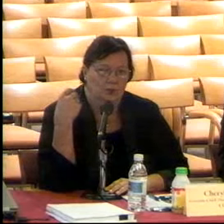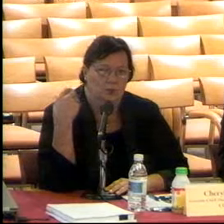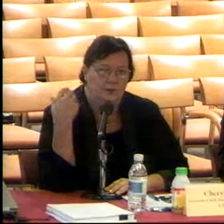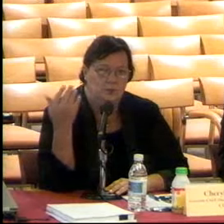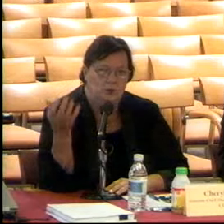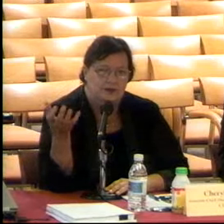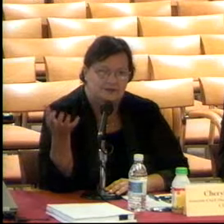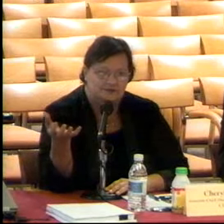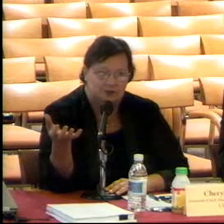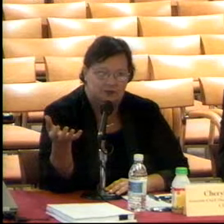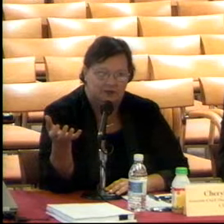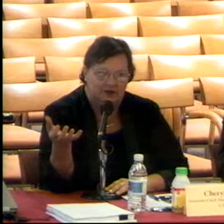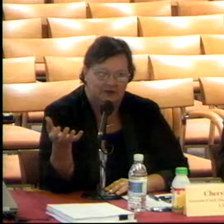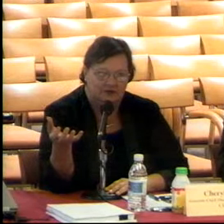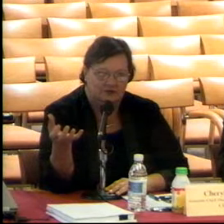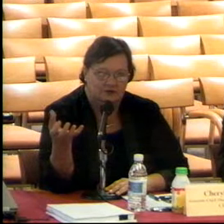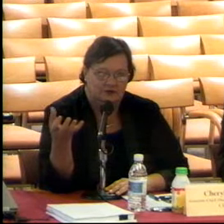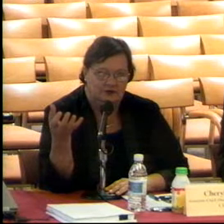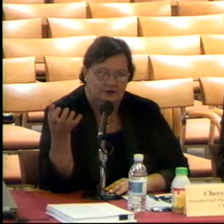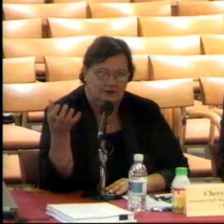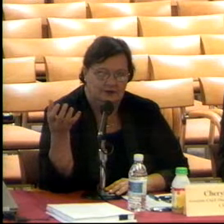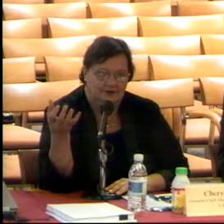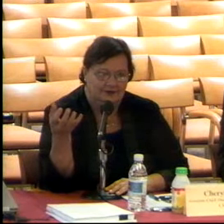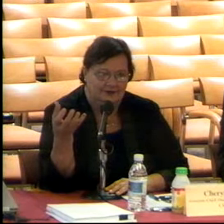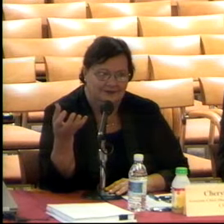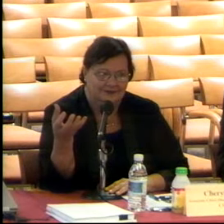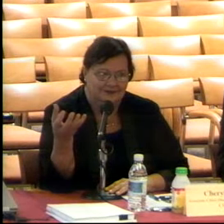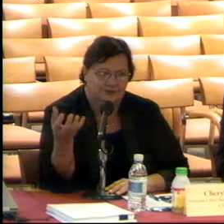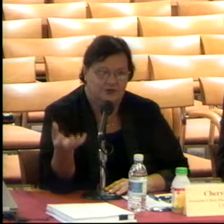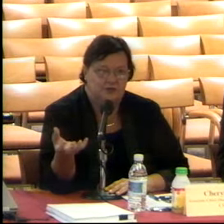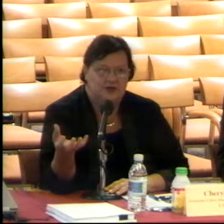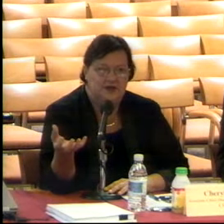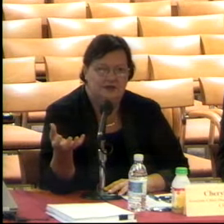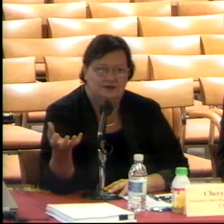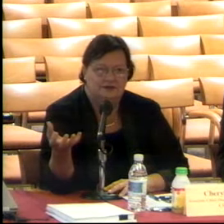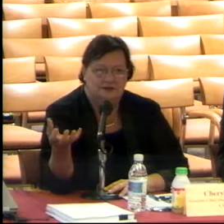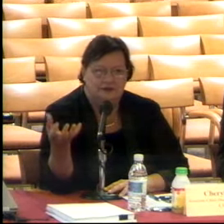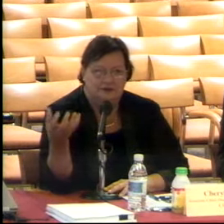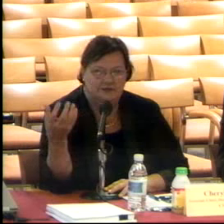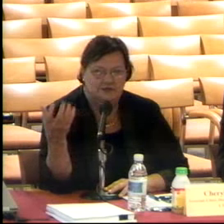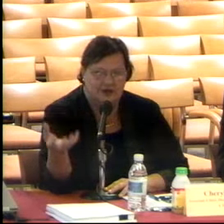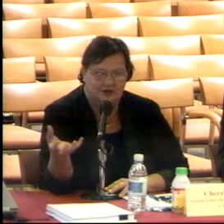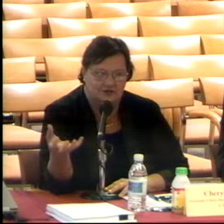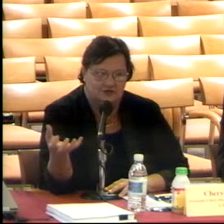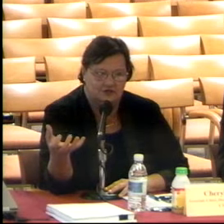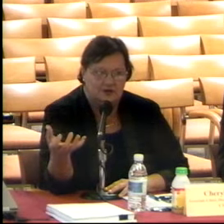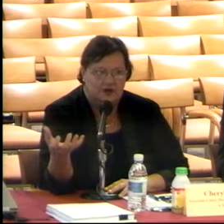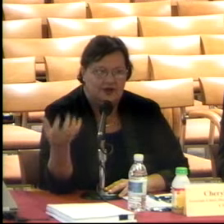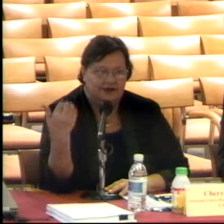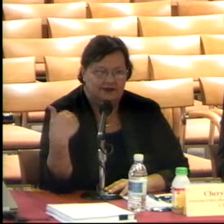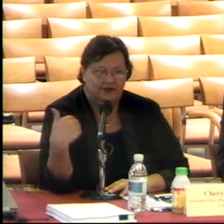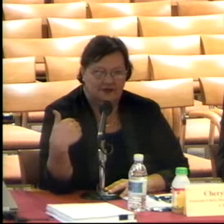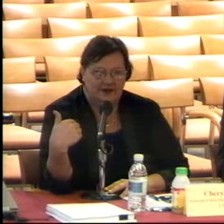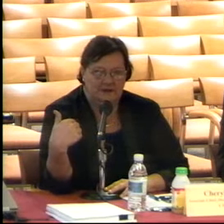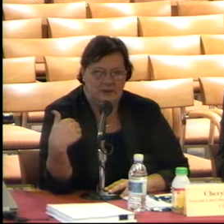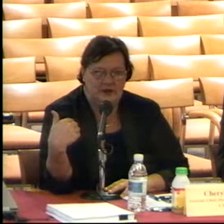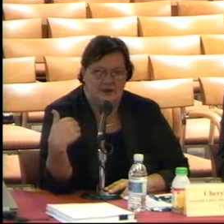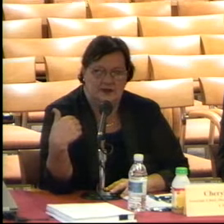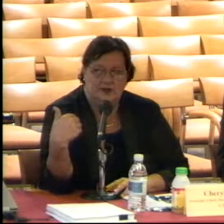we wanted the subcommittees to complete the sections and then send them in,